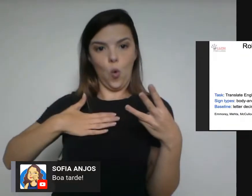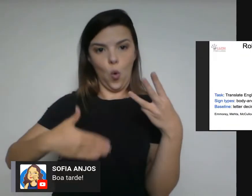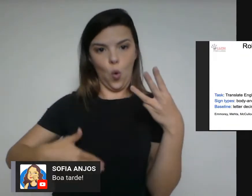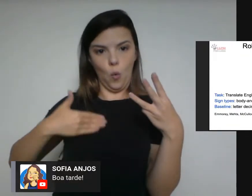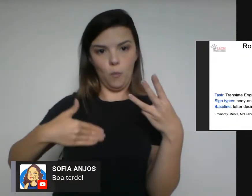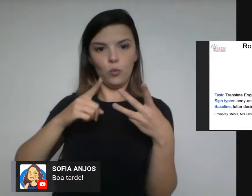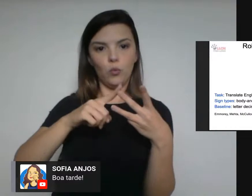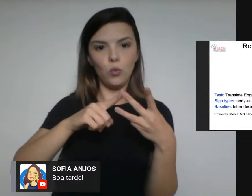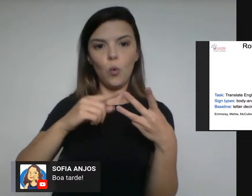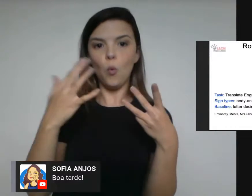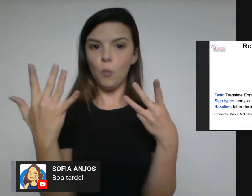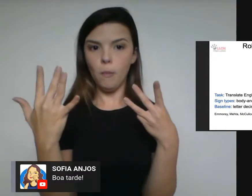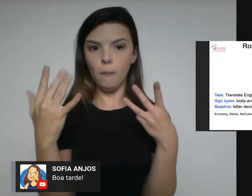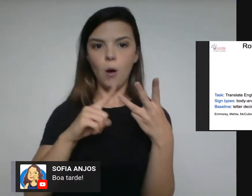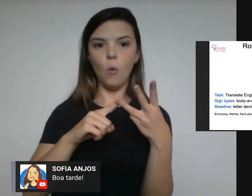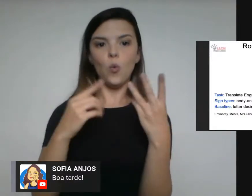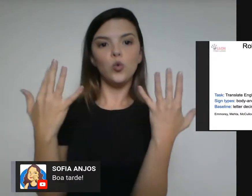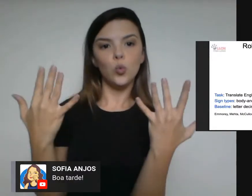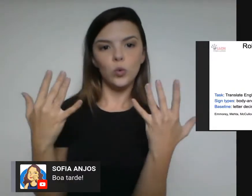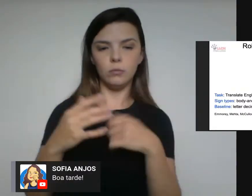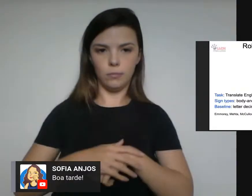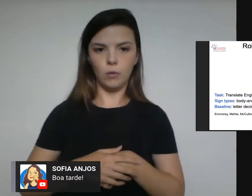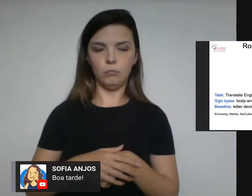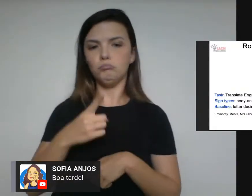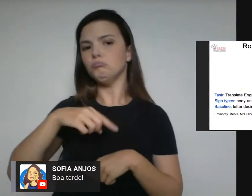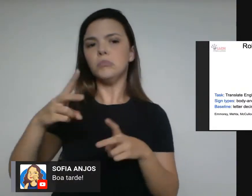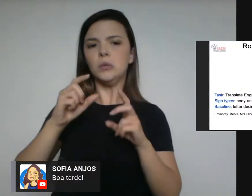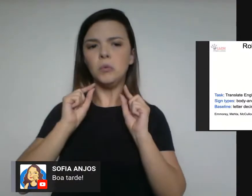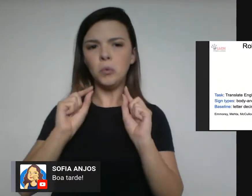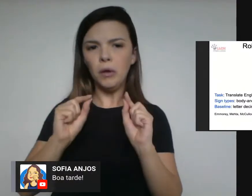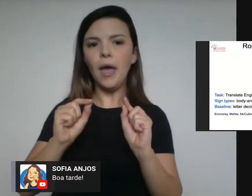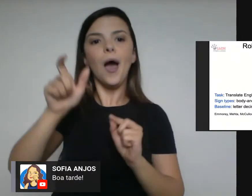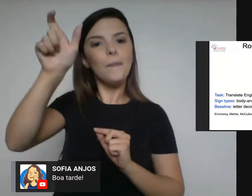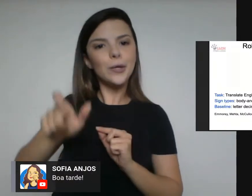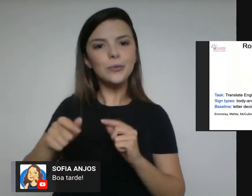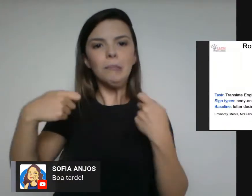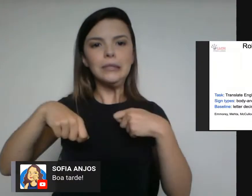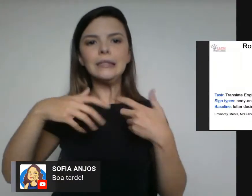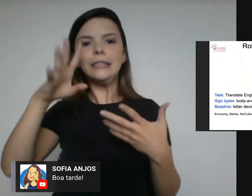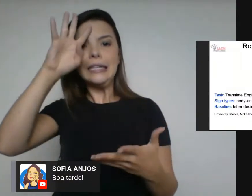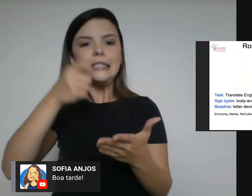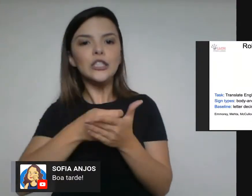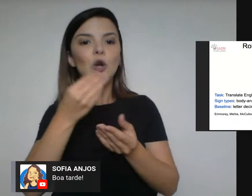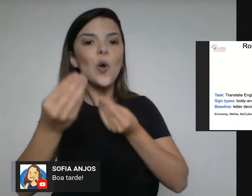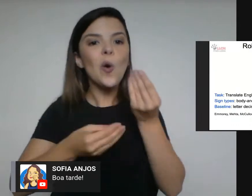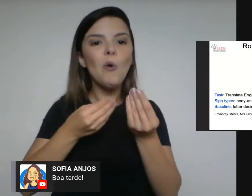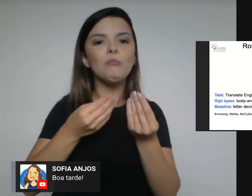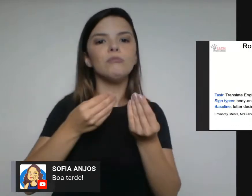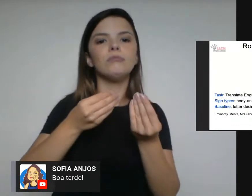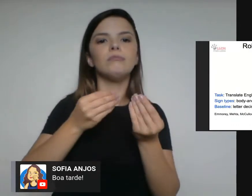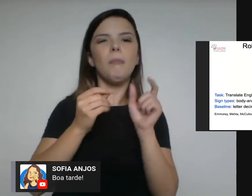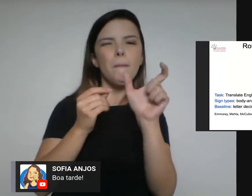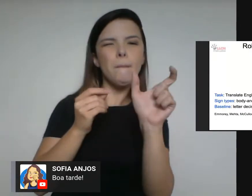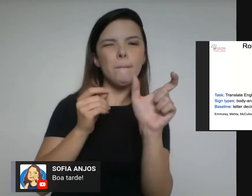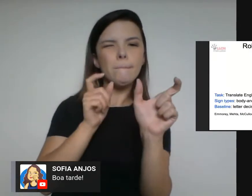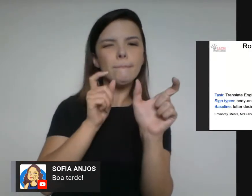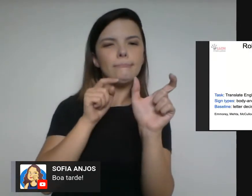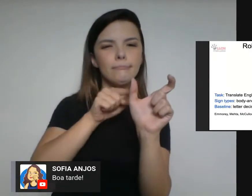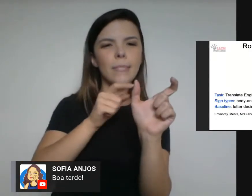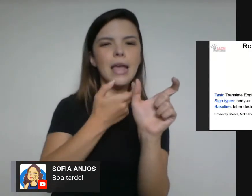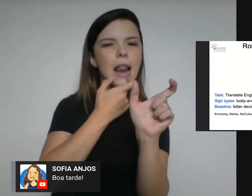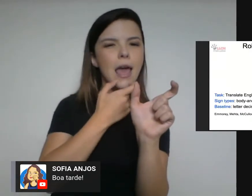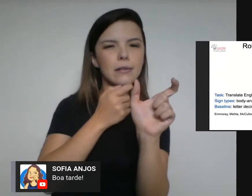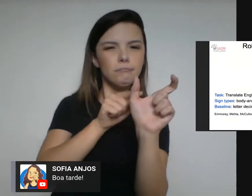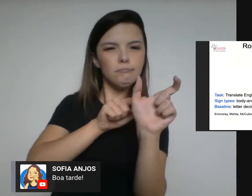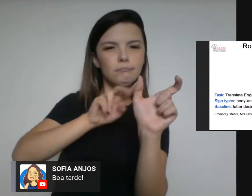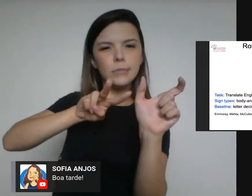an ASL sign, but they had to make a decision about whether there was a descender letter like G or P in the word. That was their